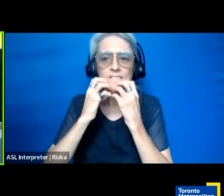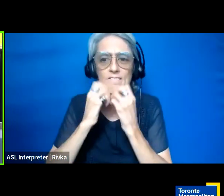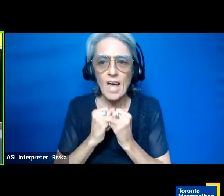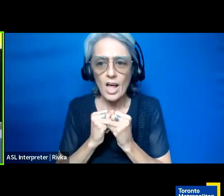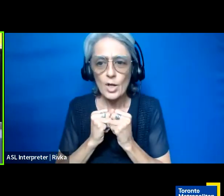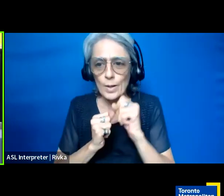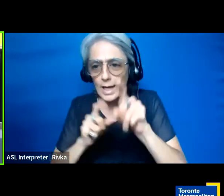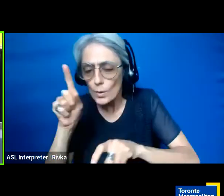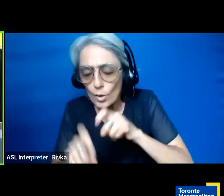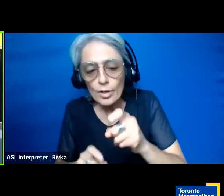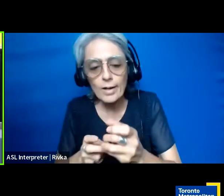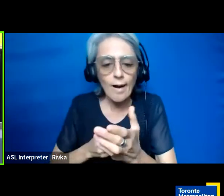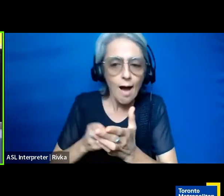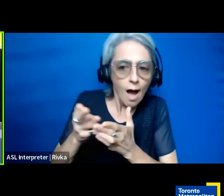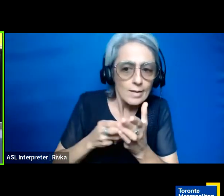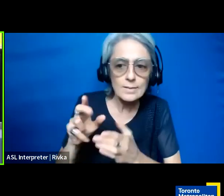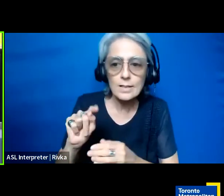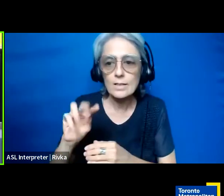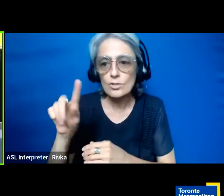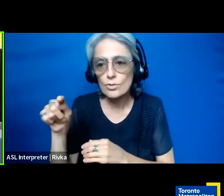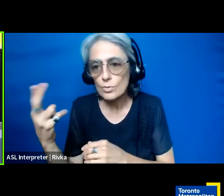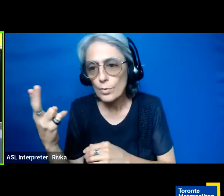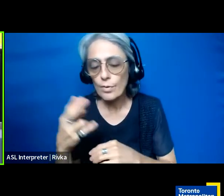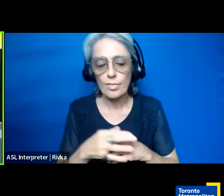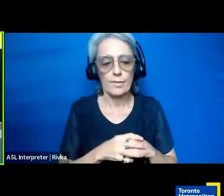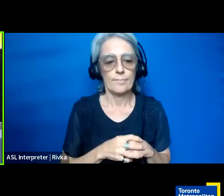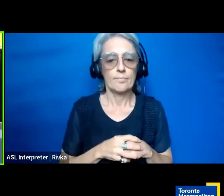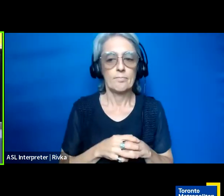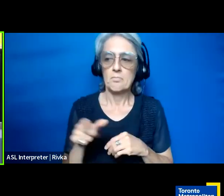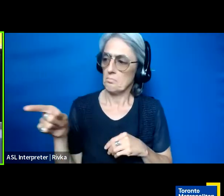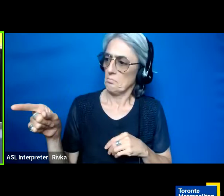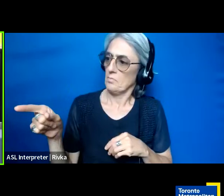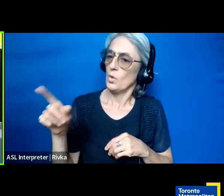values truth. And that's the thing that we take for granted